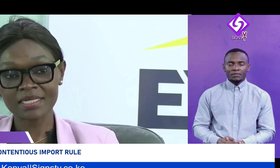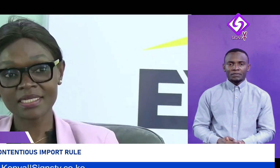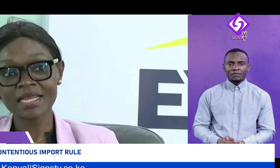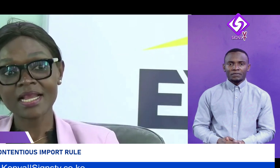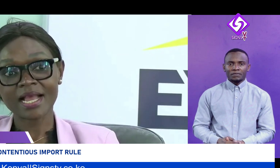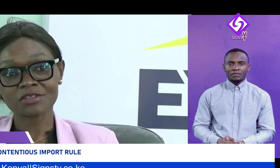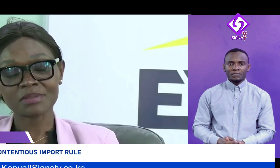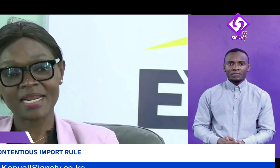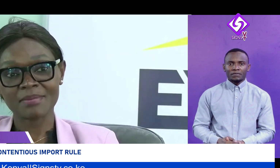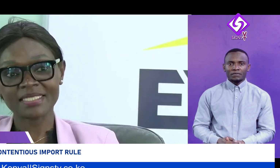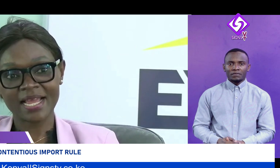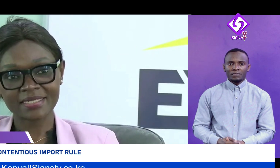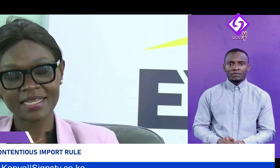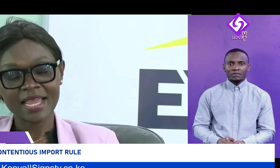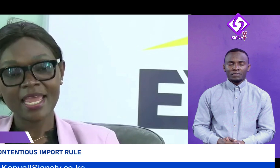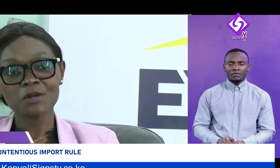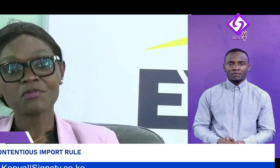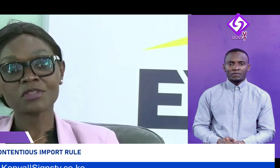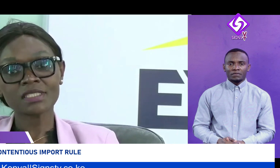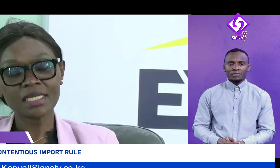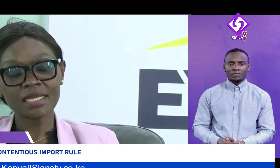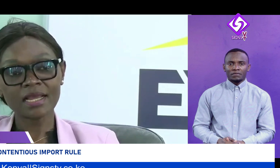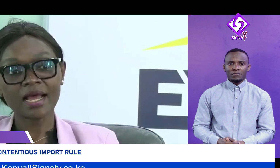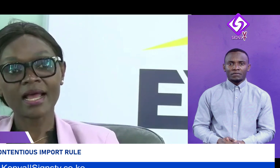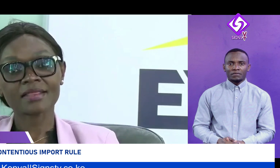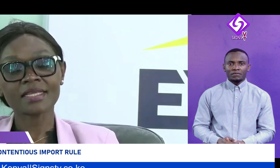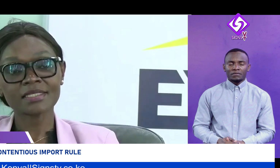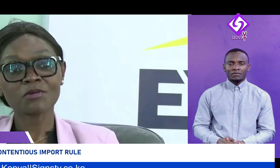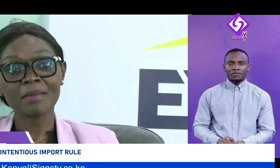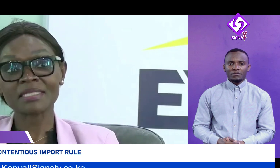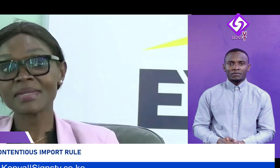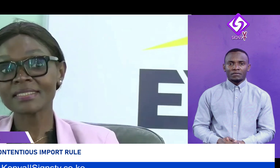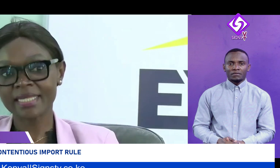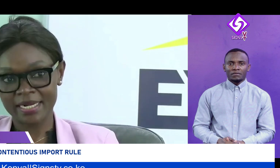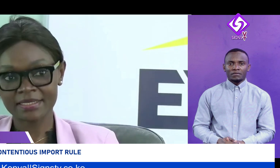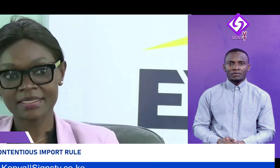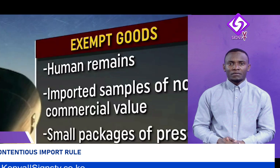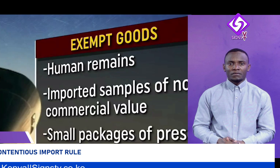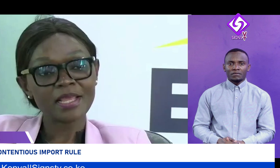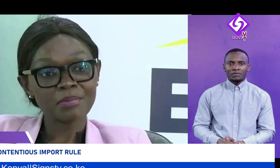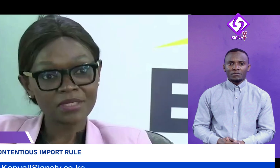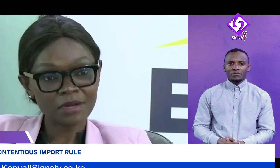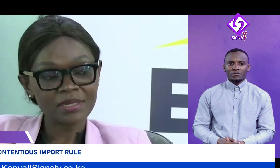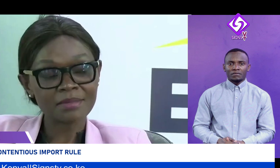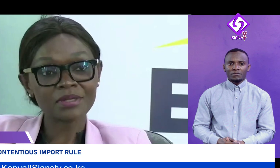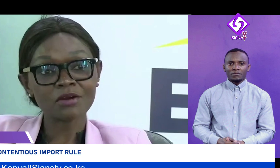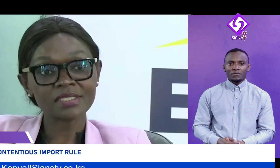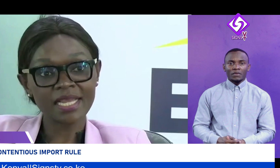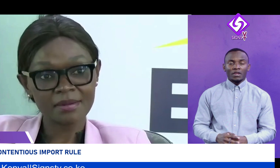Community Customs Management Act, and we foresee this requirement being challenged. For the importer who is importing